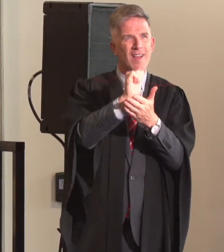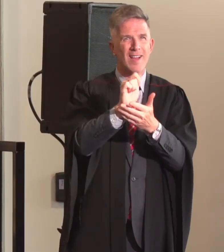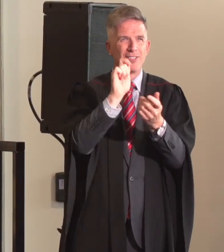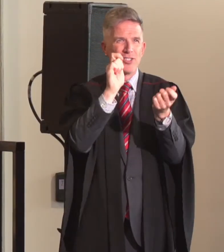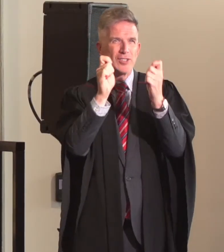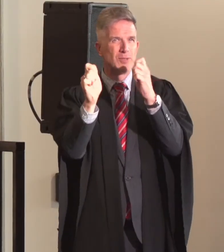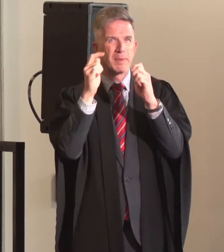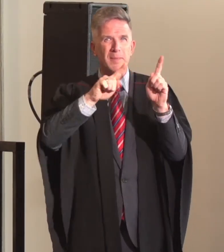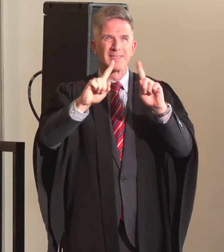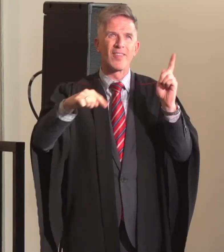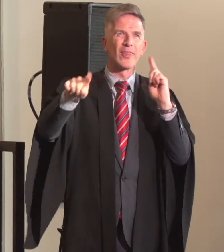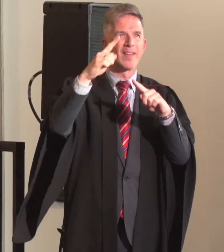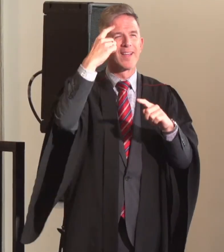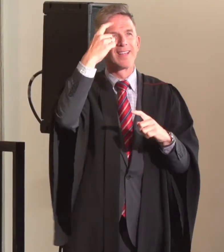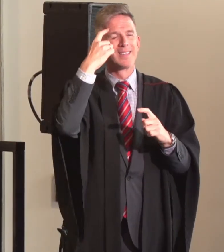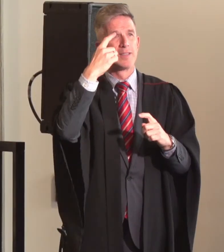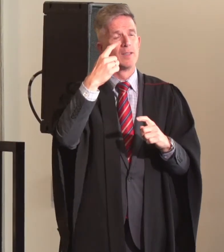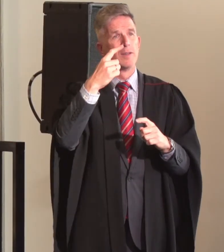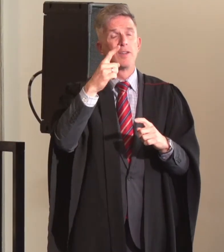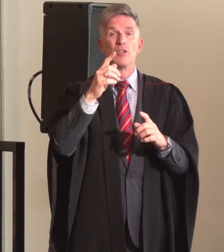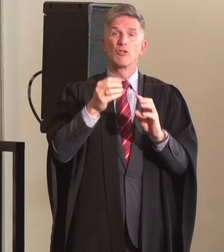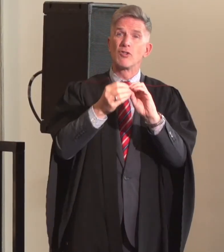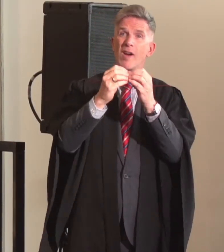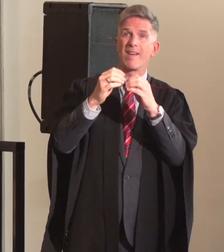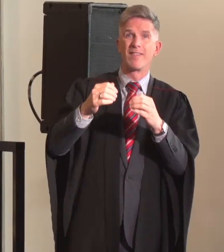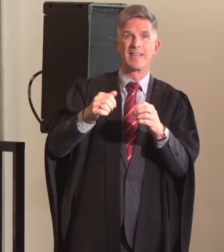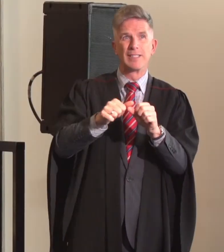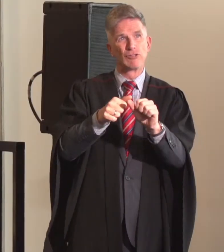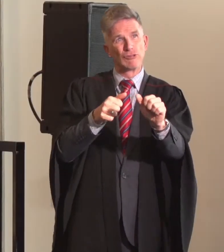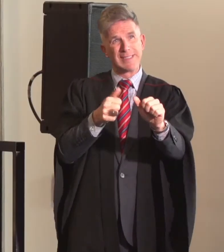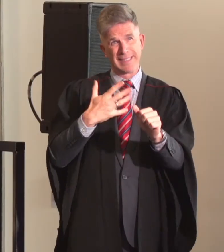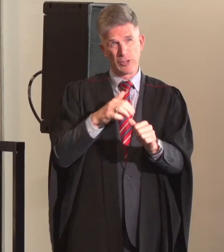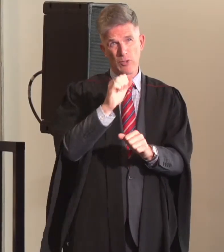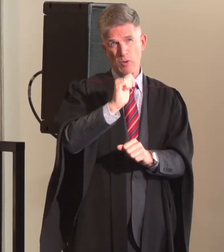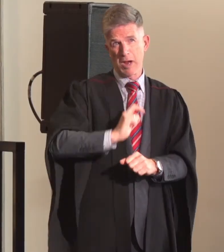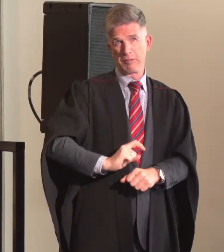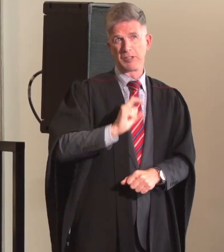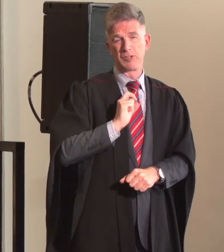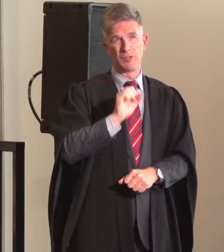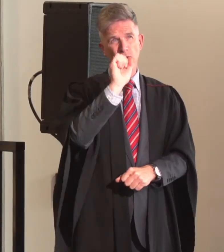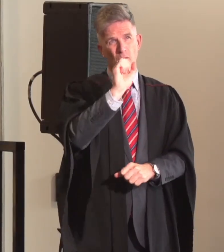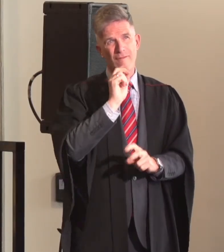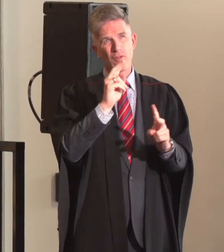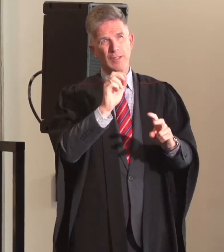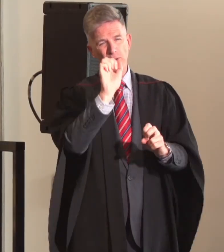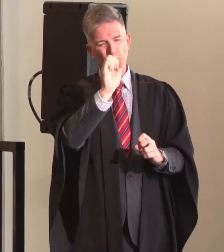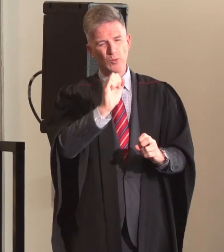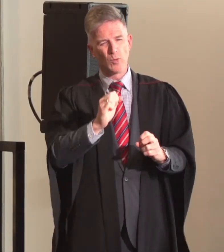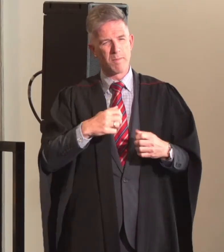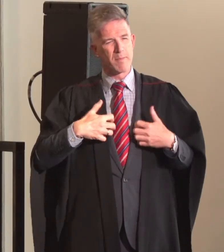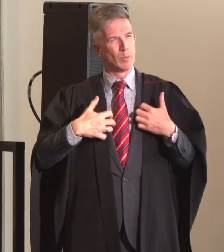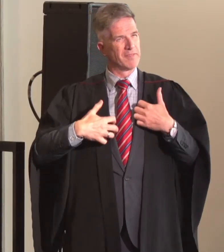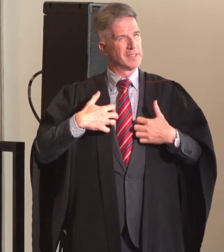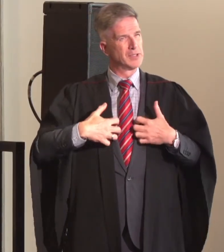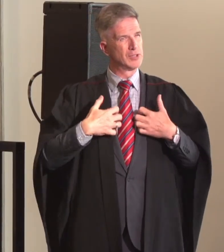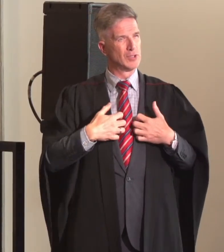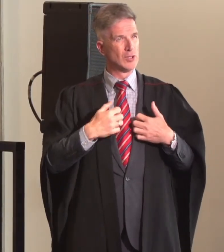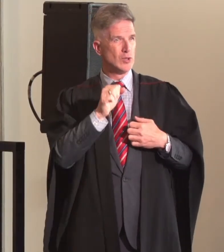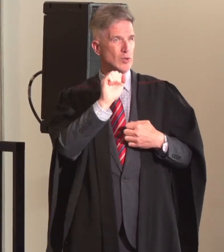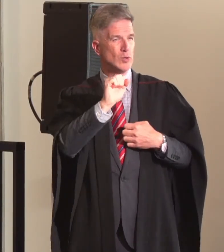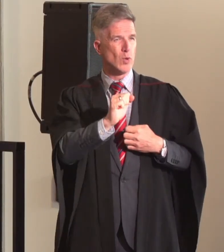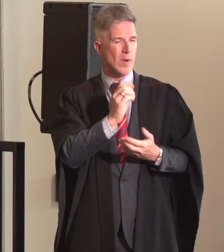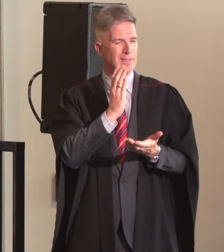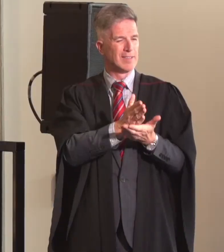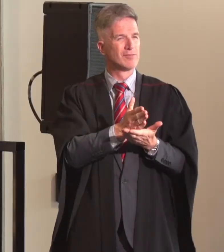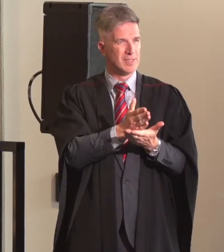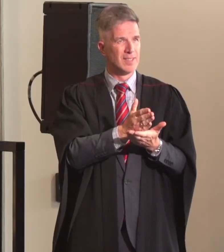industries don't just need technical skill, they need courage, your voice, your innovation, your motivation, and your integrity. That's what